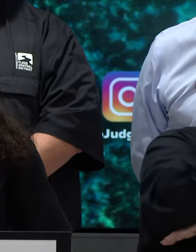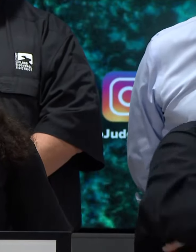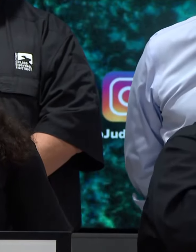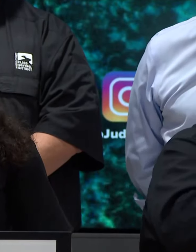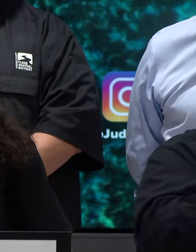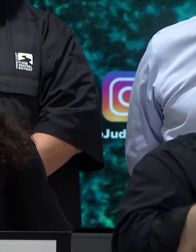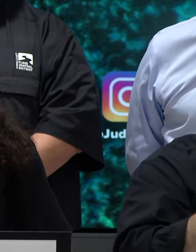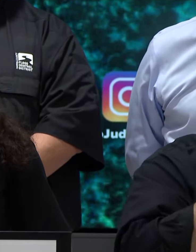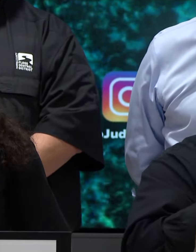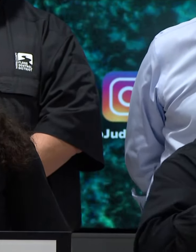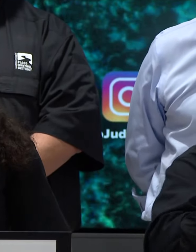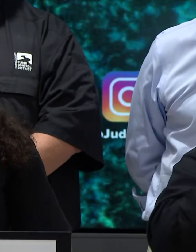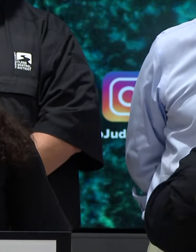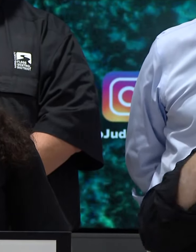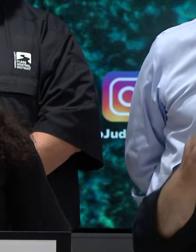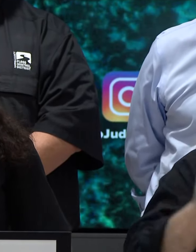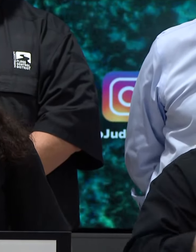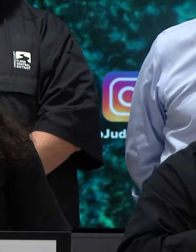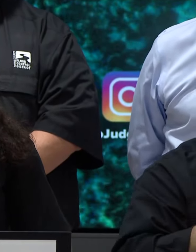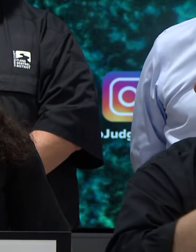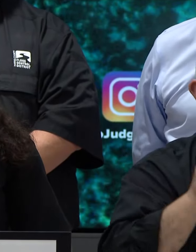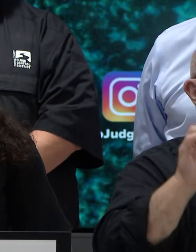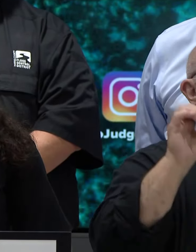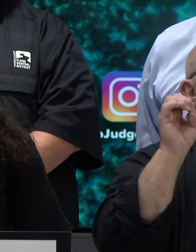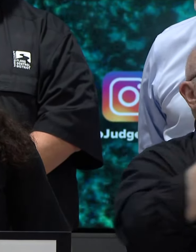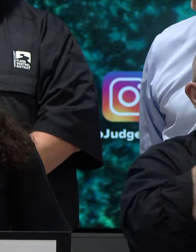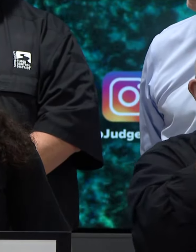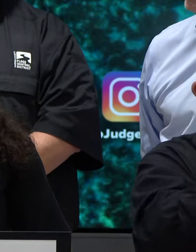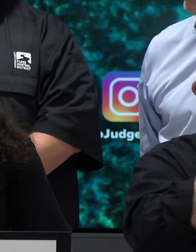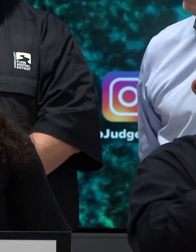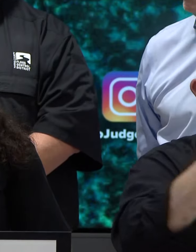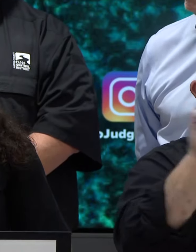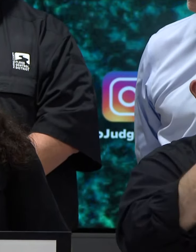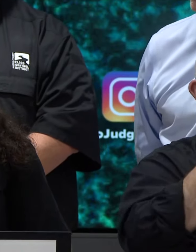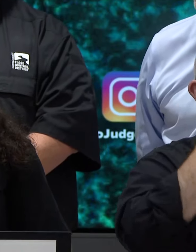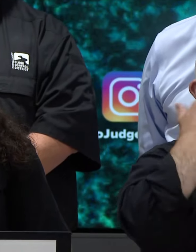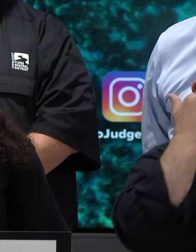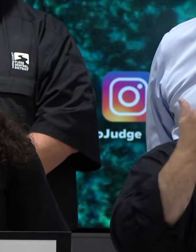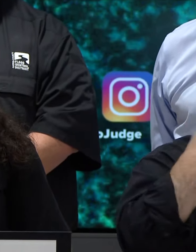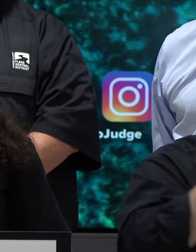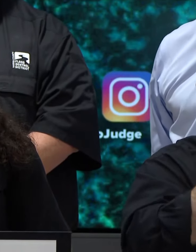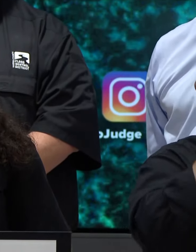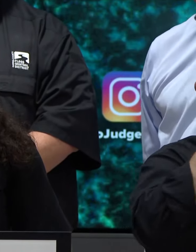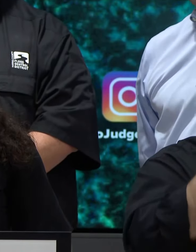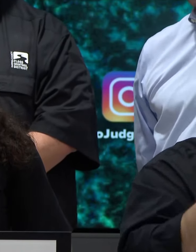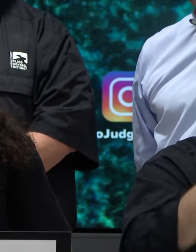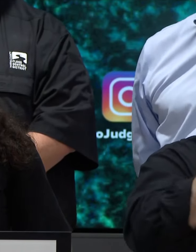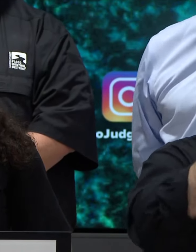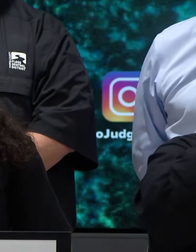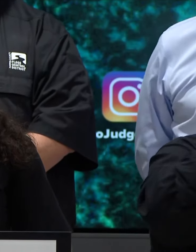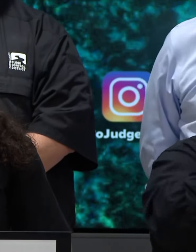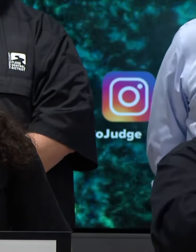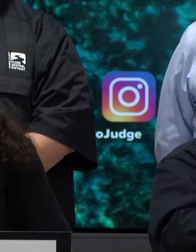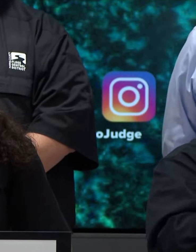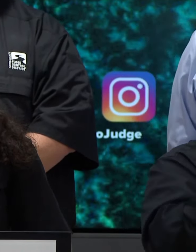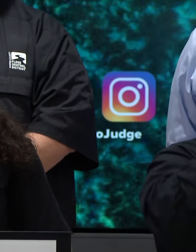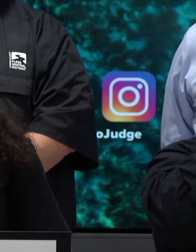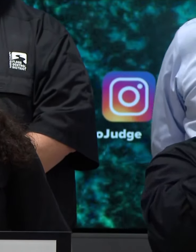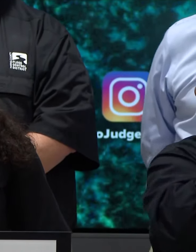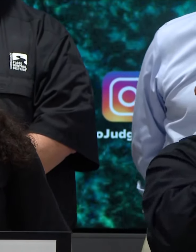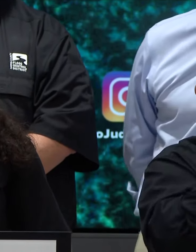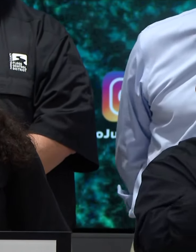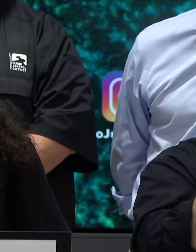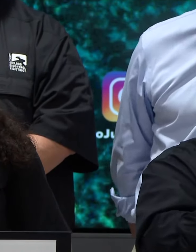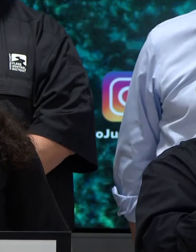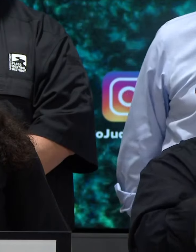we can focus our resources on emergencies and also the types of calls that we have seen an uptake on, which is seniors and